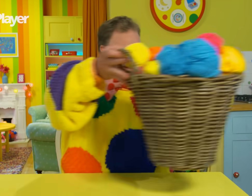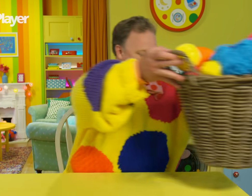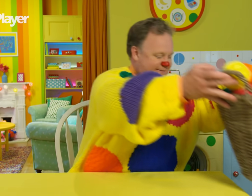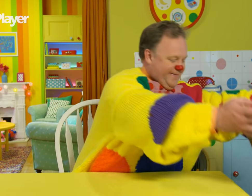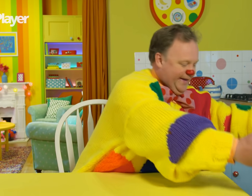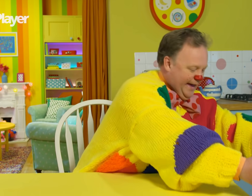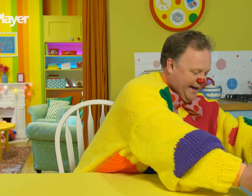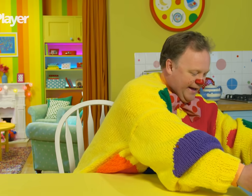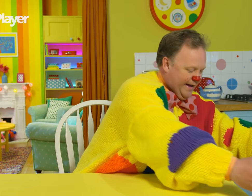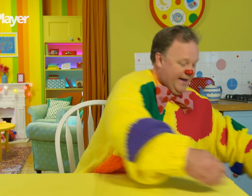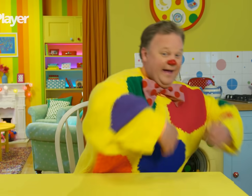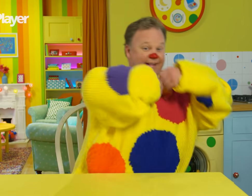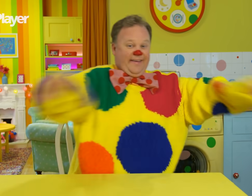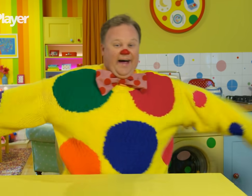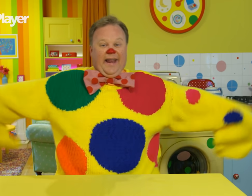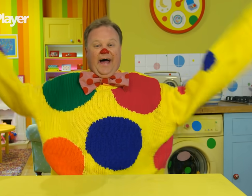Yes. Yeah. Ta-da!